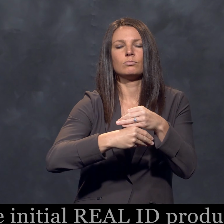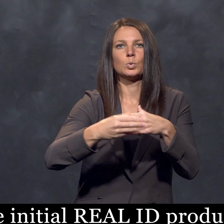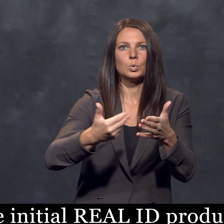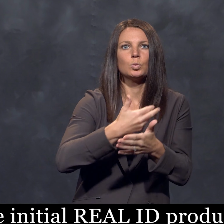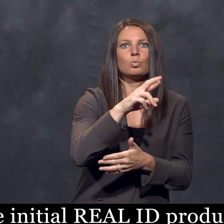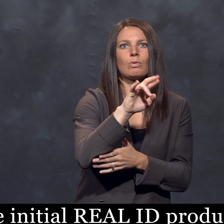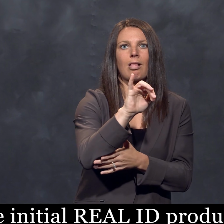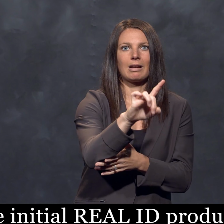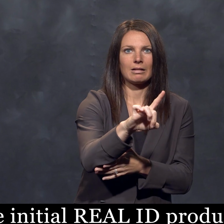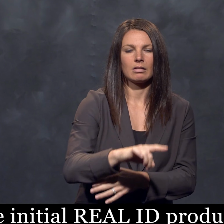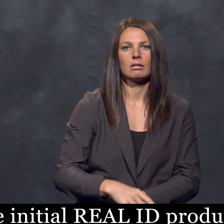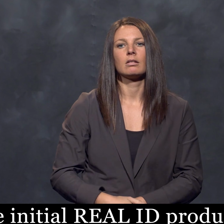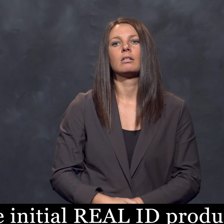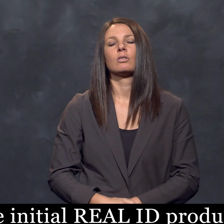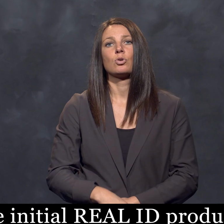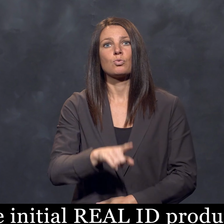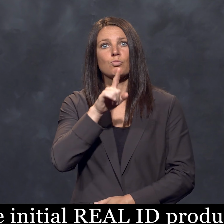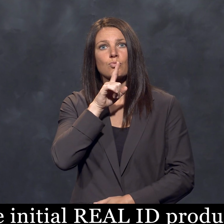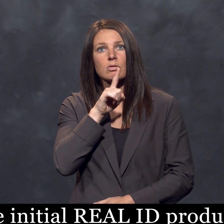After the initial Real ID product expires,